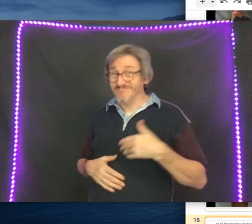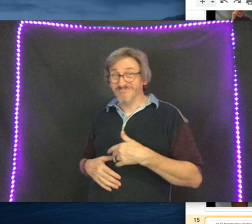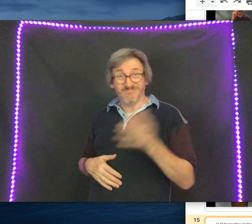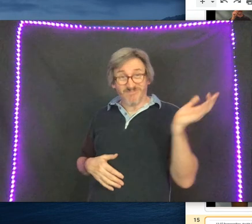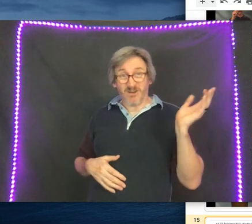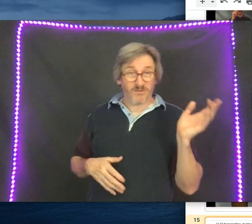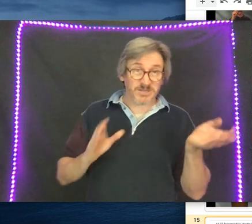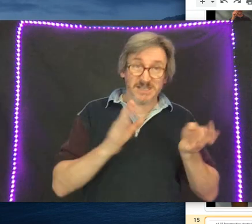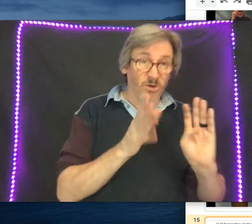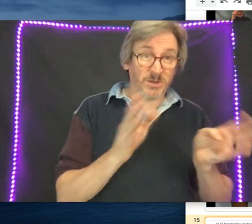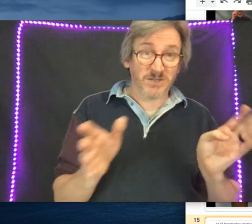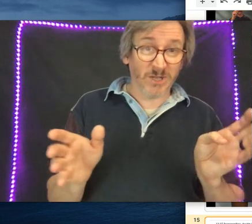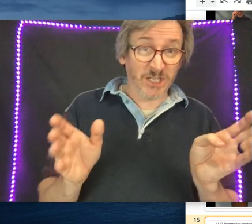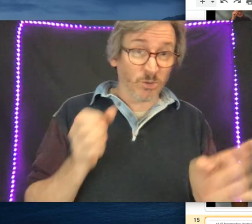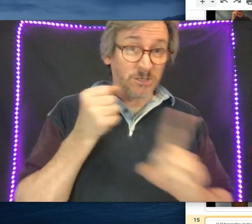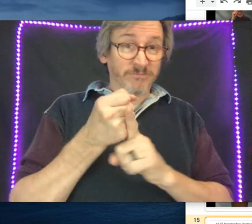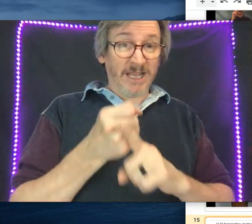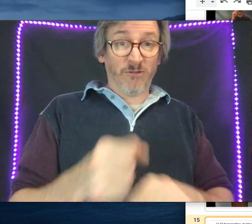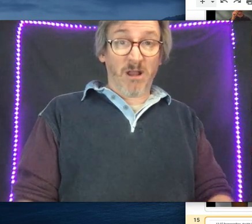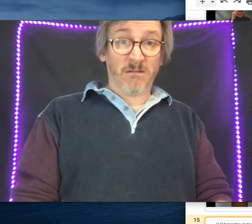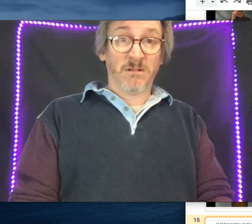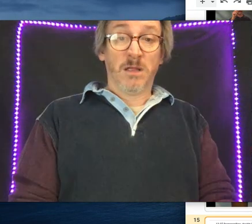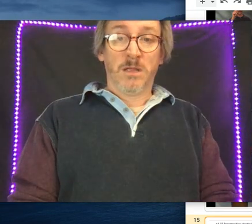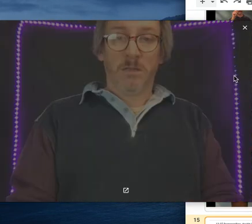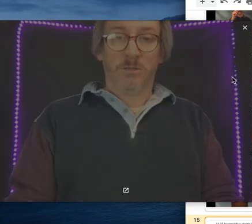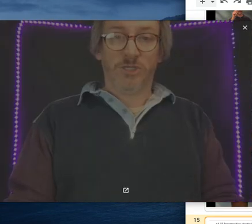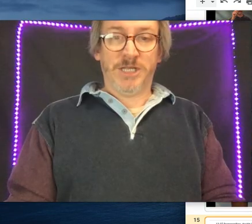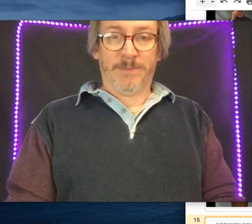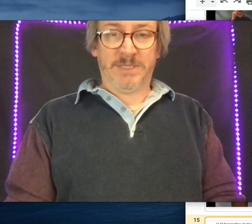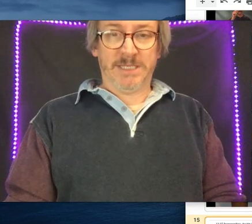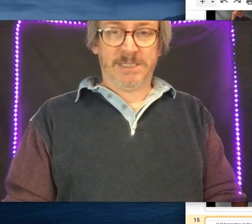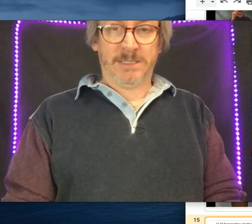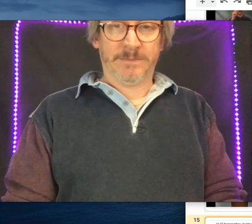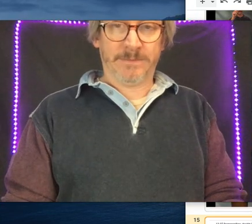Again, 13 is a whole bunch of really short hit and run chips.